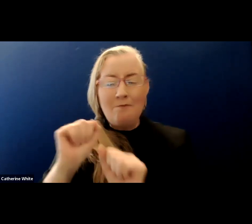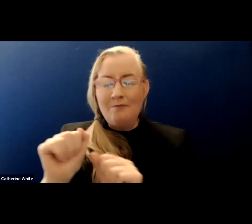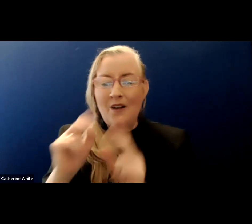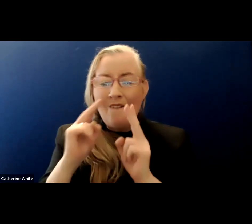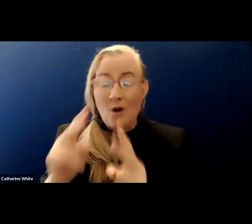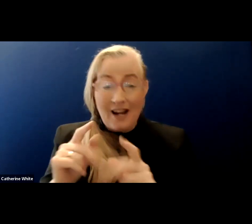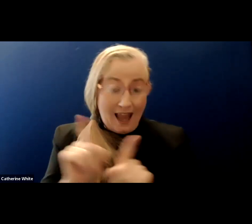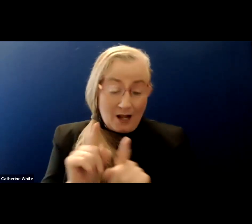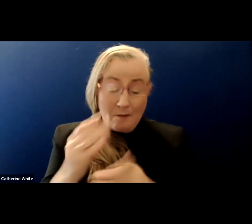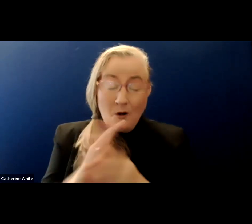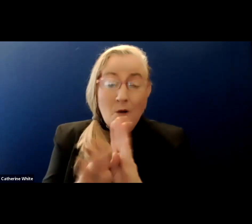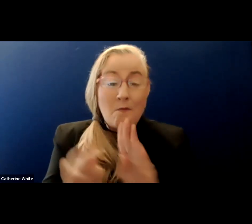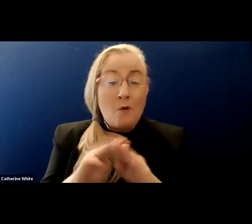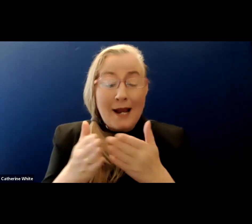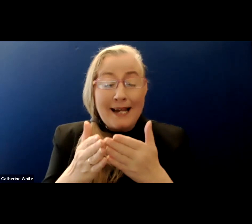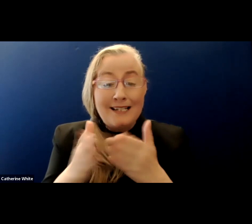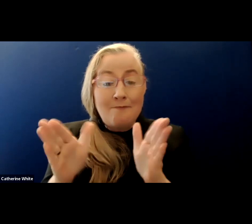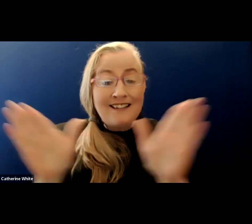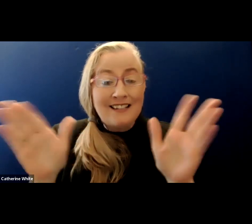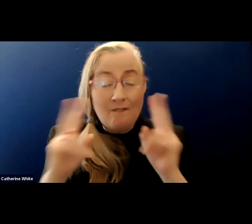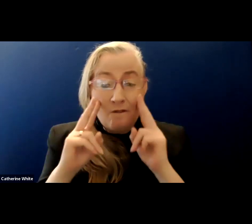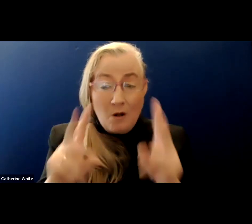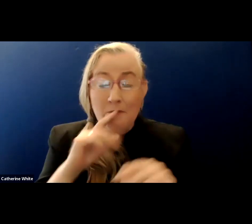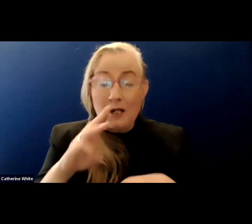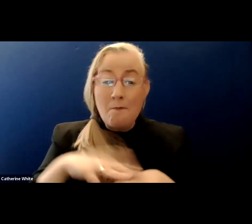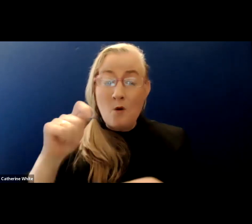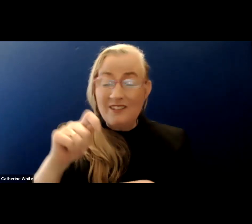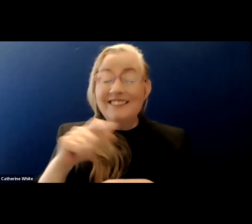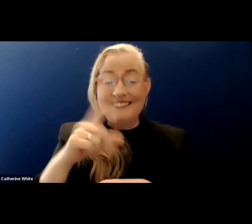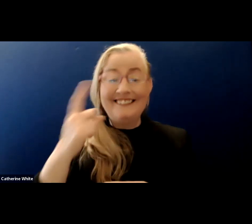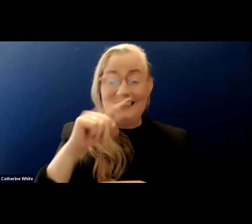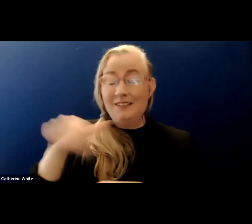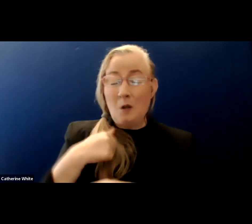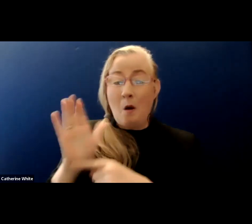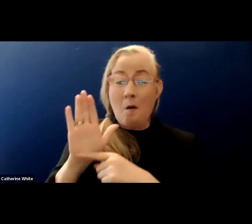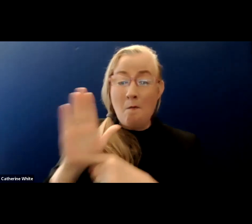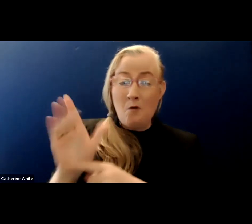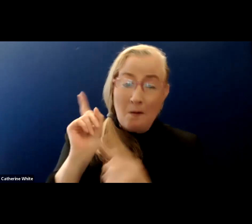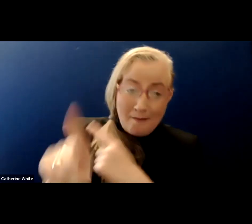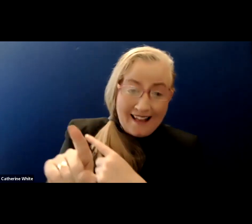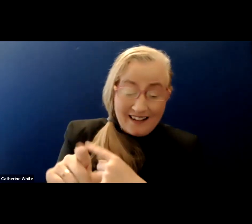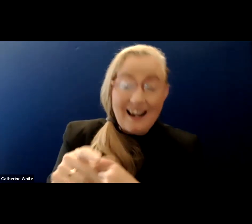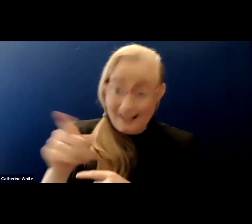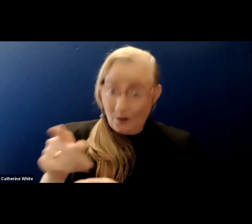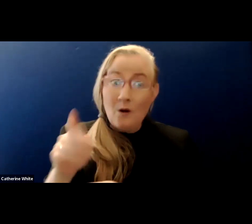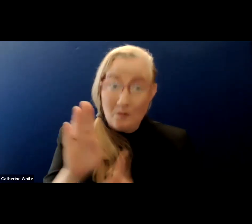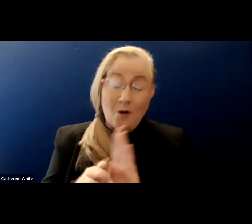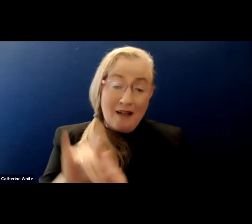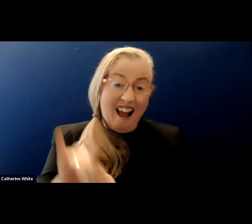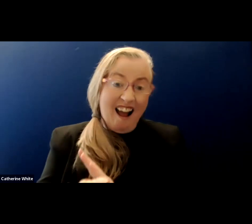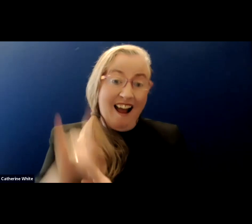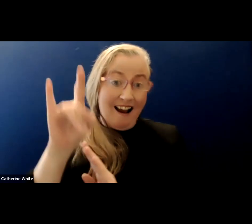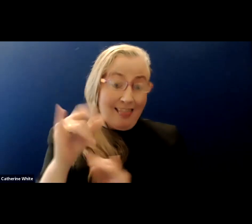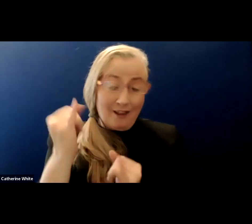more expansive view, but the majority here pushed back on that and got very highly criticized for doing